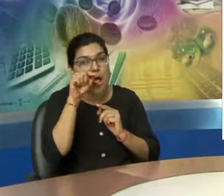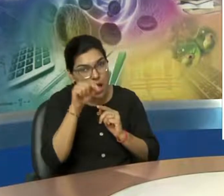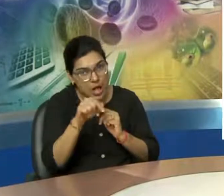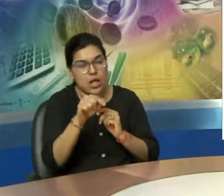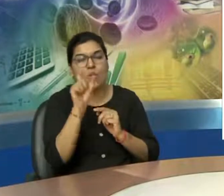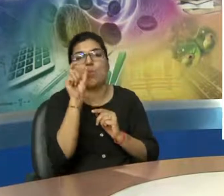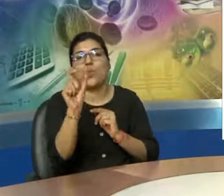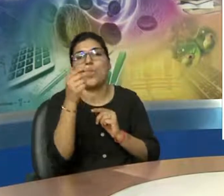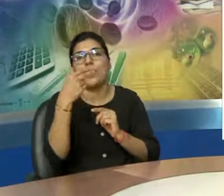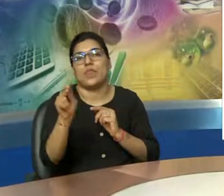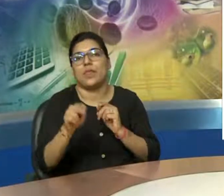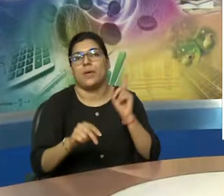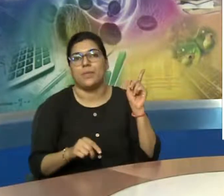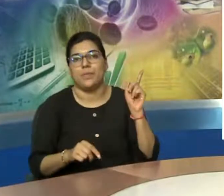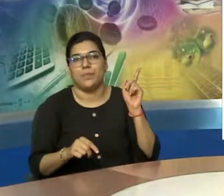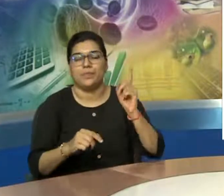different varieties of larvae.